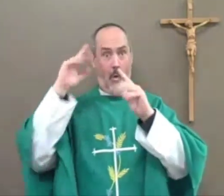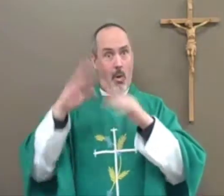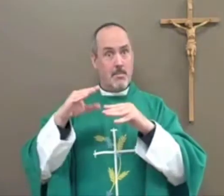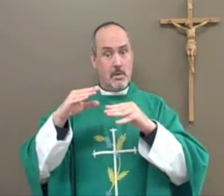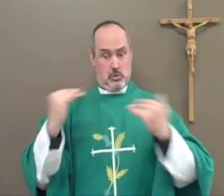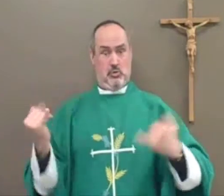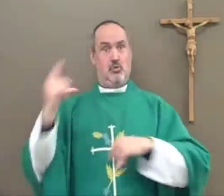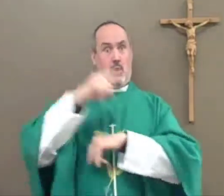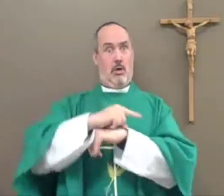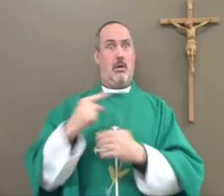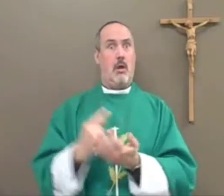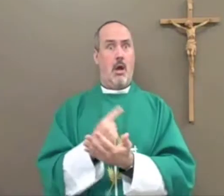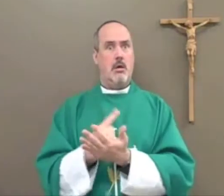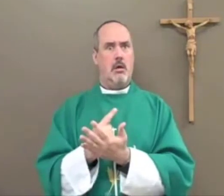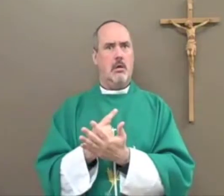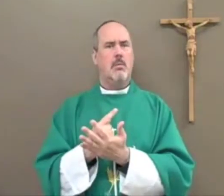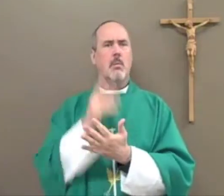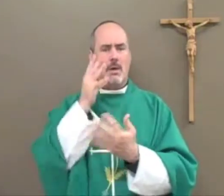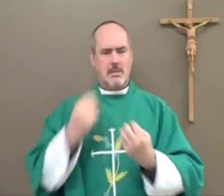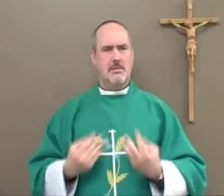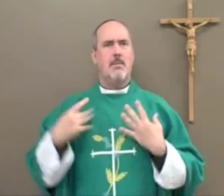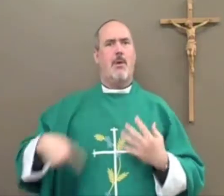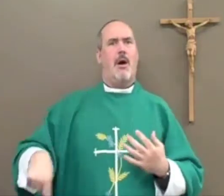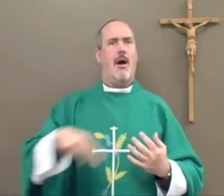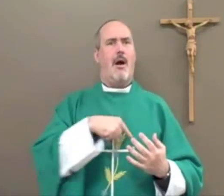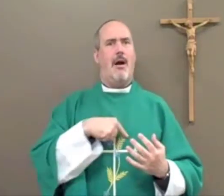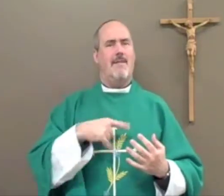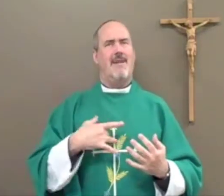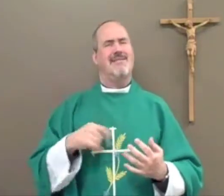So I hope that today's Gospel will inspire each and every